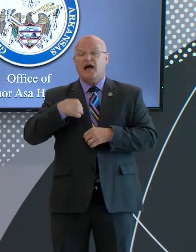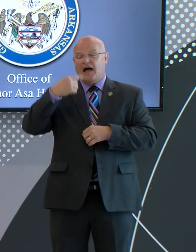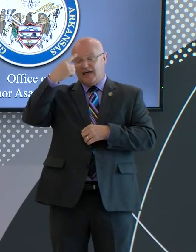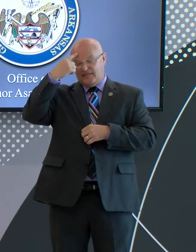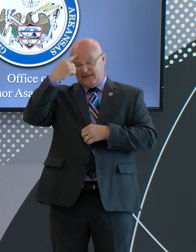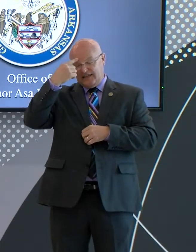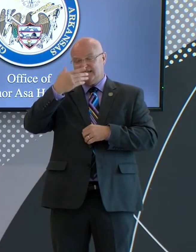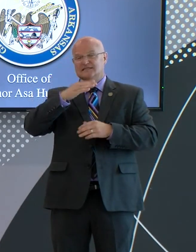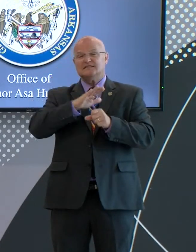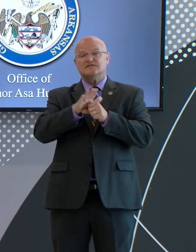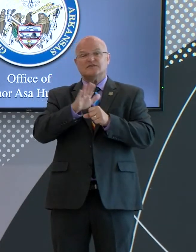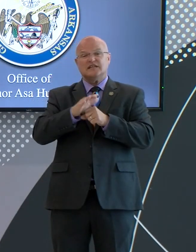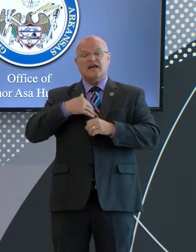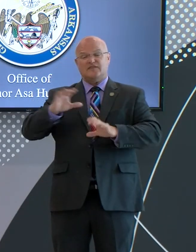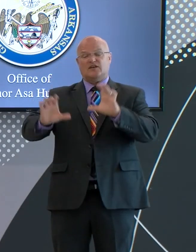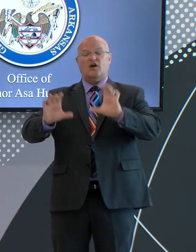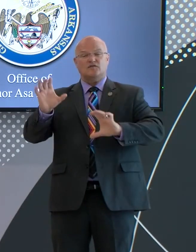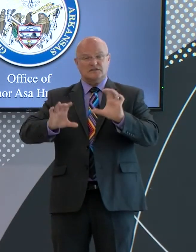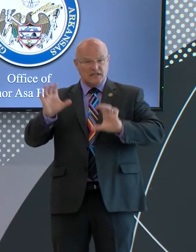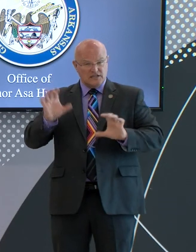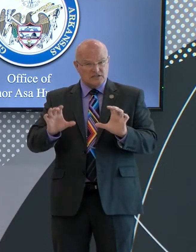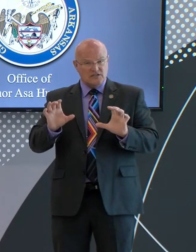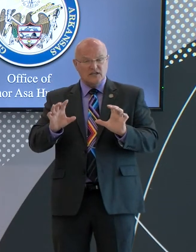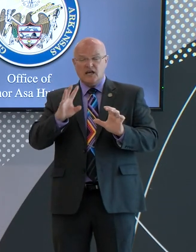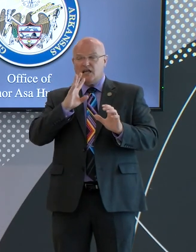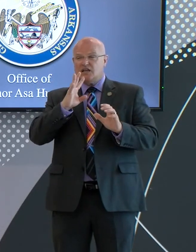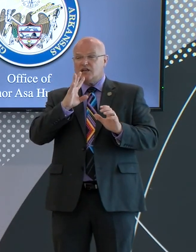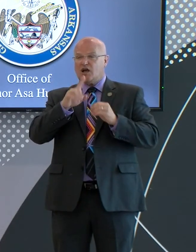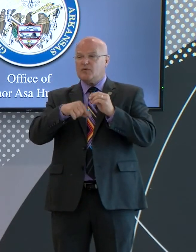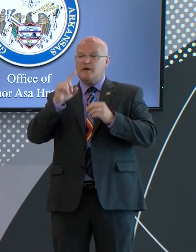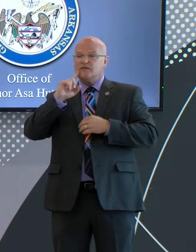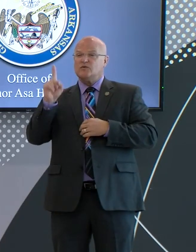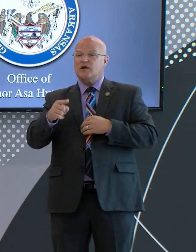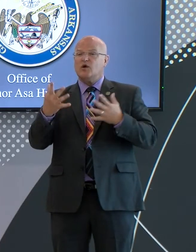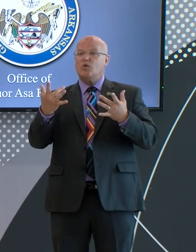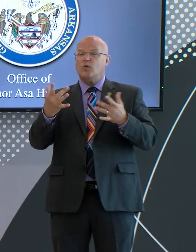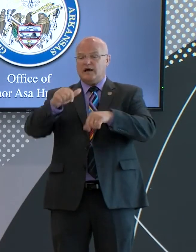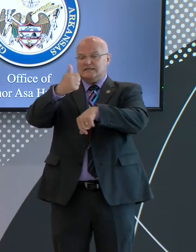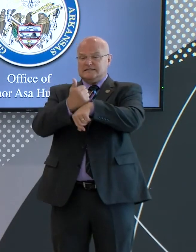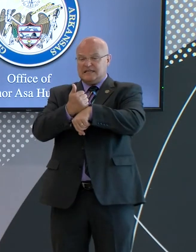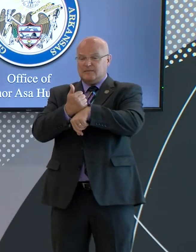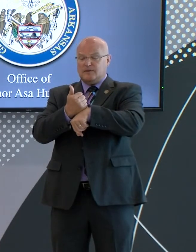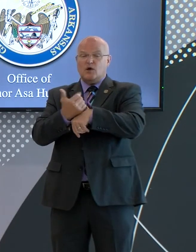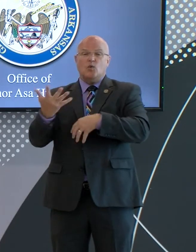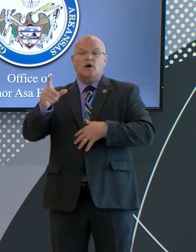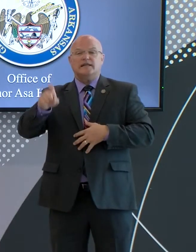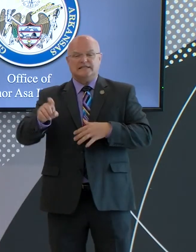those conversations and to talk about the directives, why they're in place and what needs to be done. In